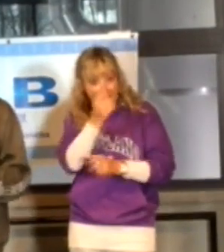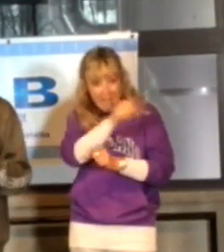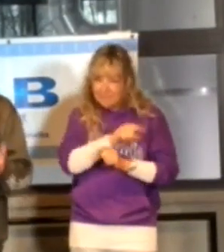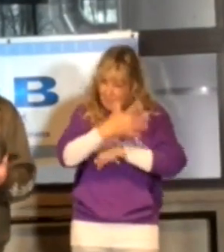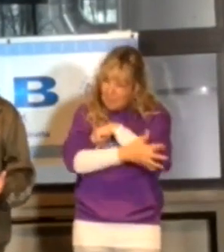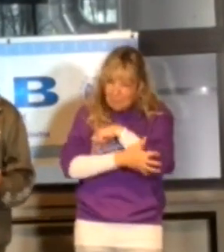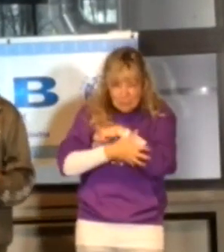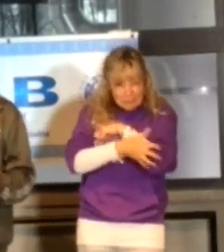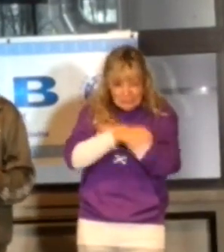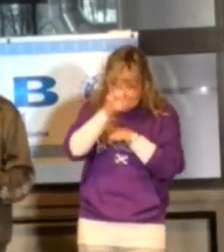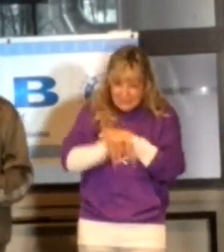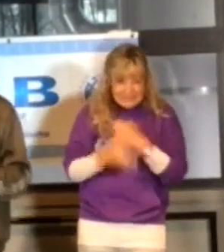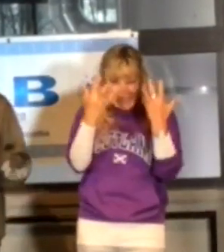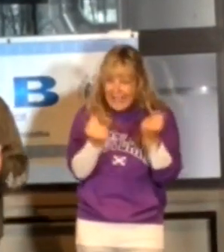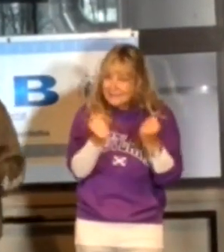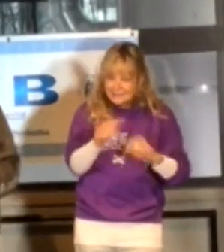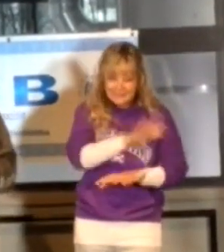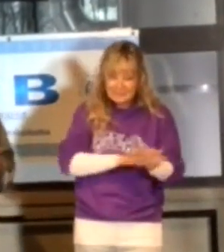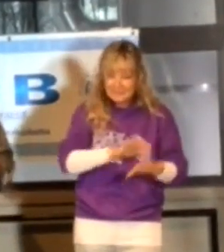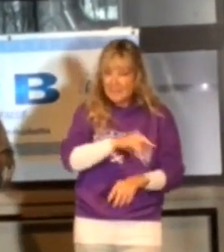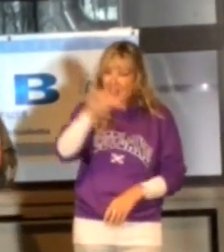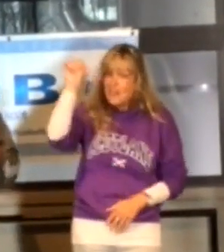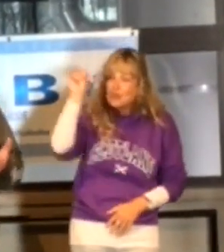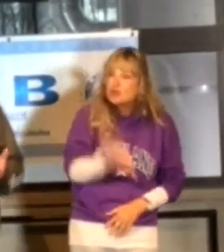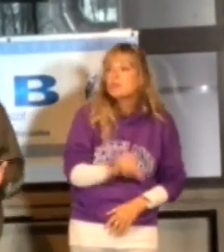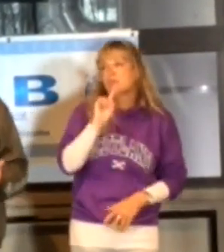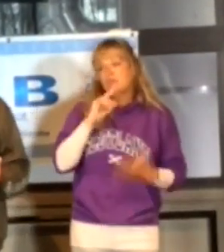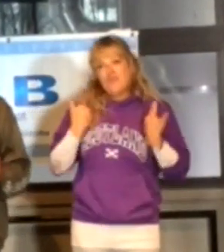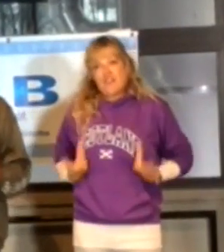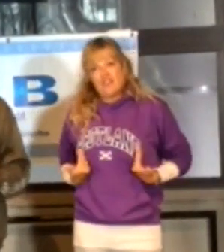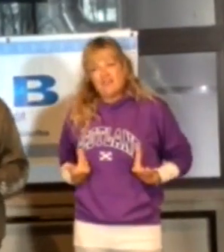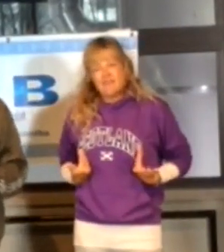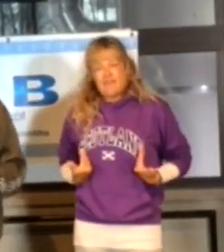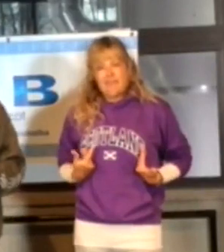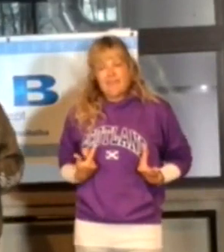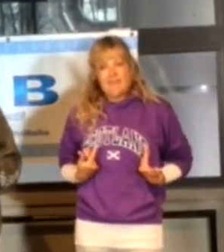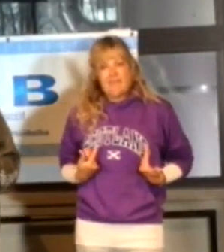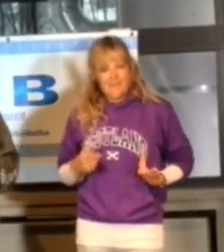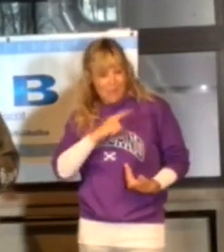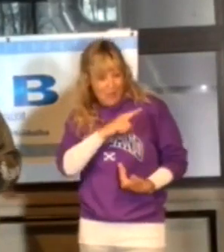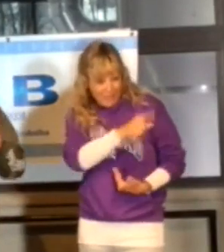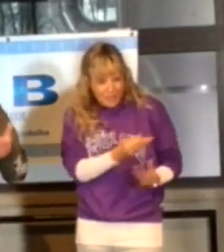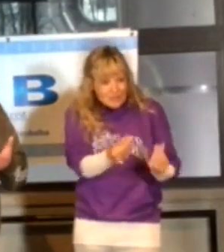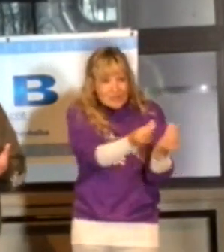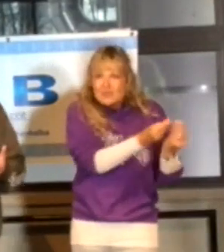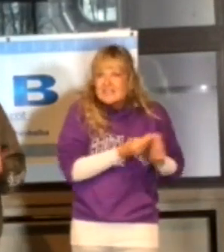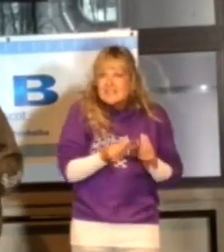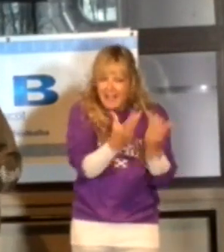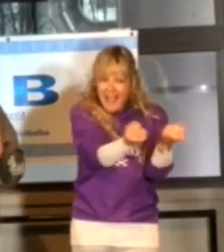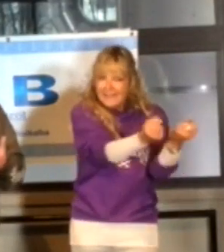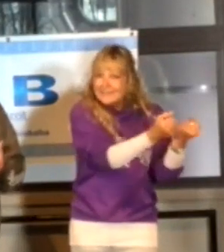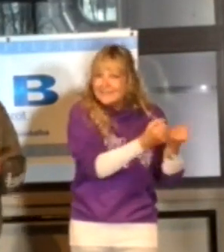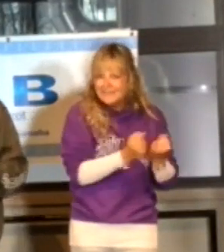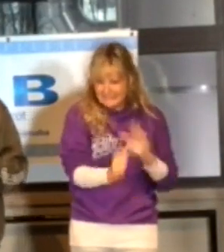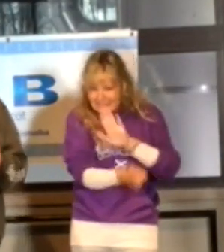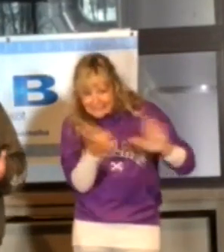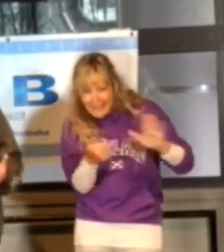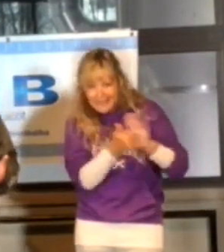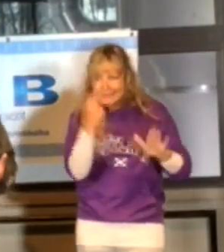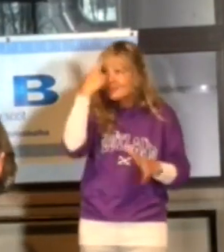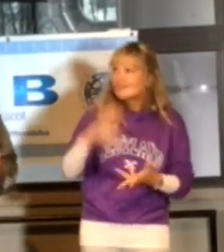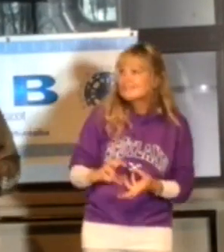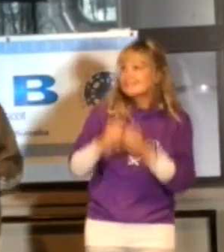in Wales. And they should be amongst the most prosperous, regarding the resources, the talents, the